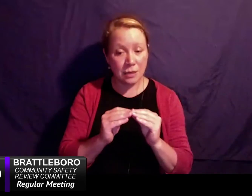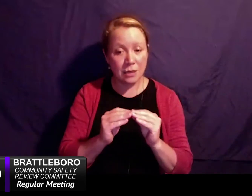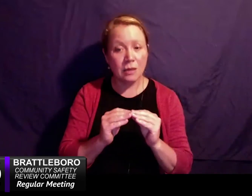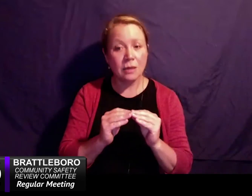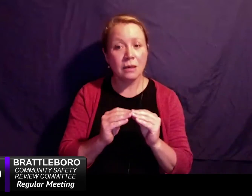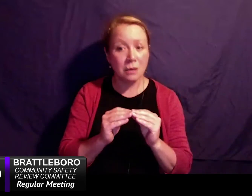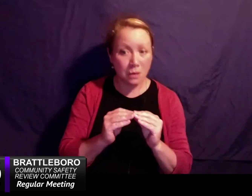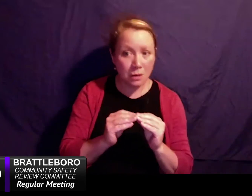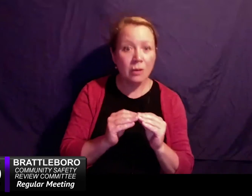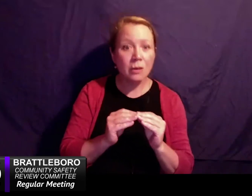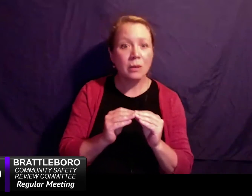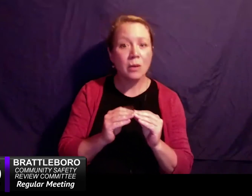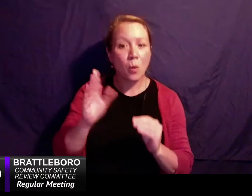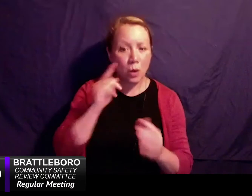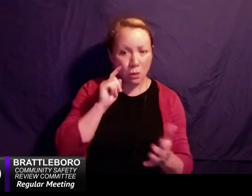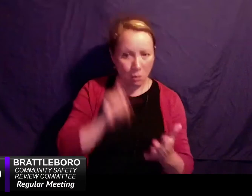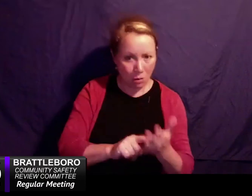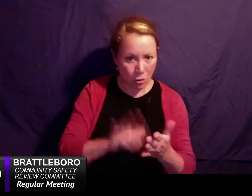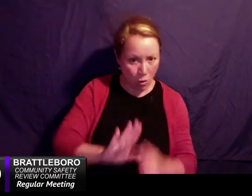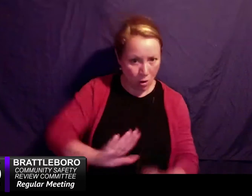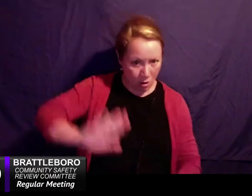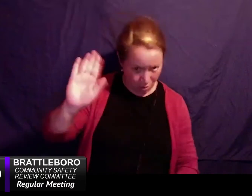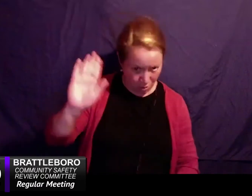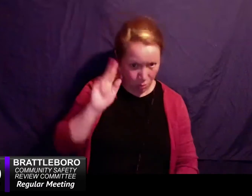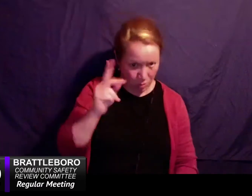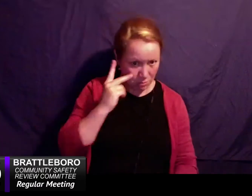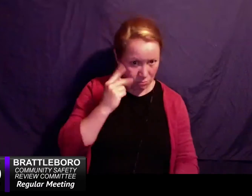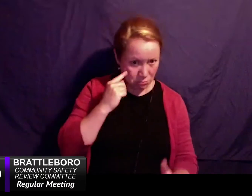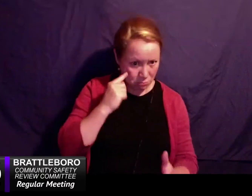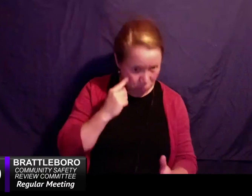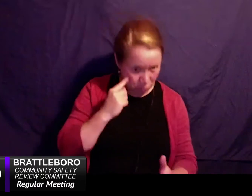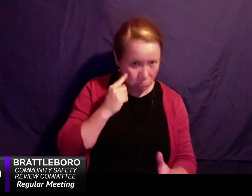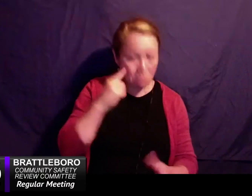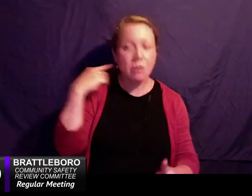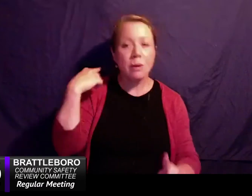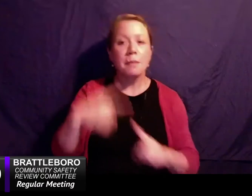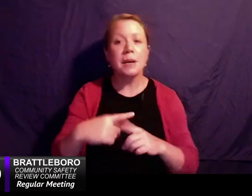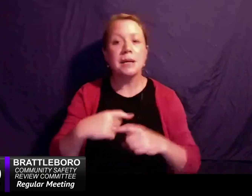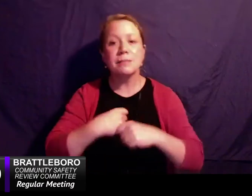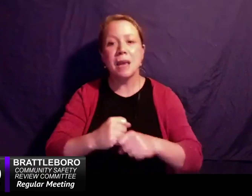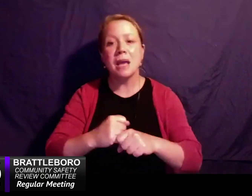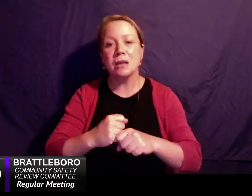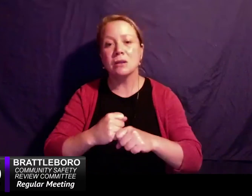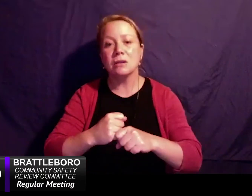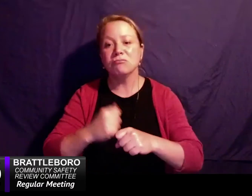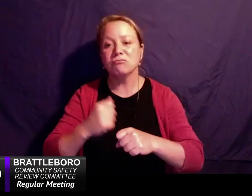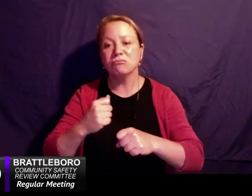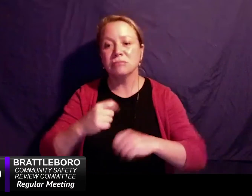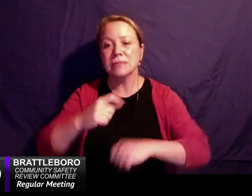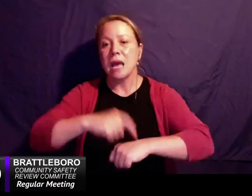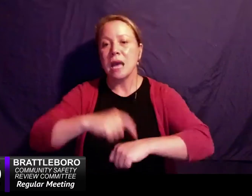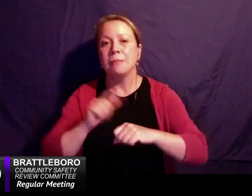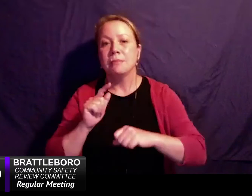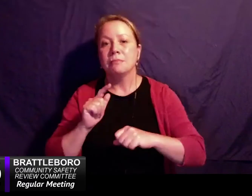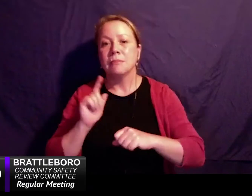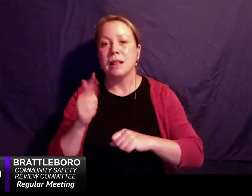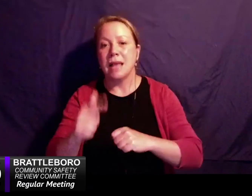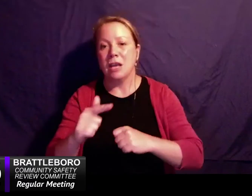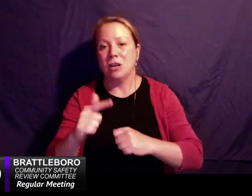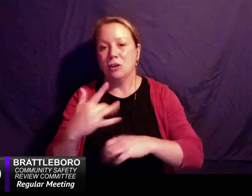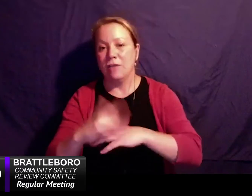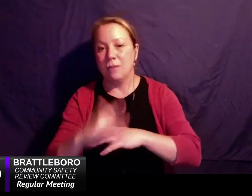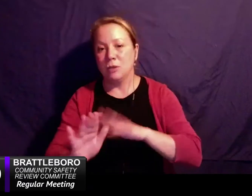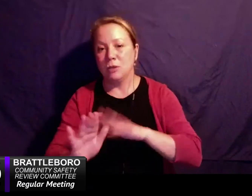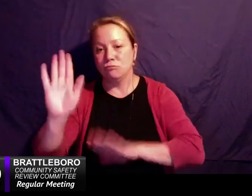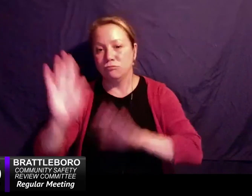we'll note the raise hand and make space for public comment as the committee dialogue wraps up